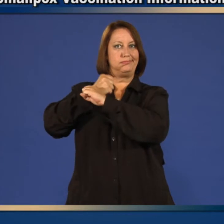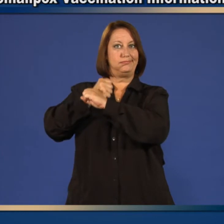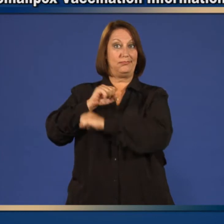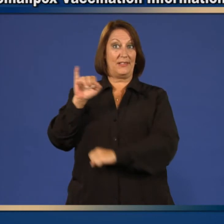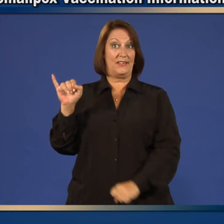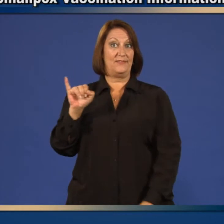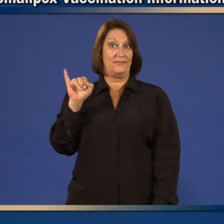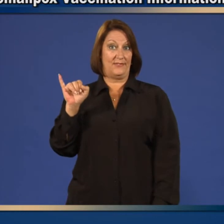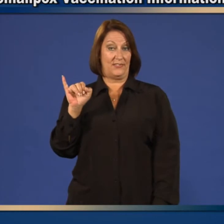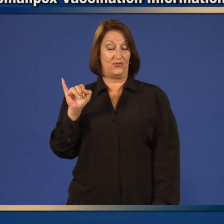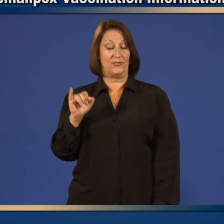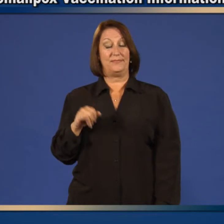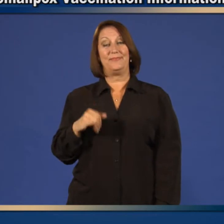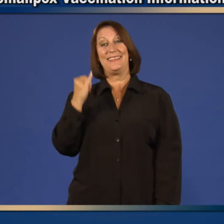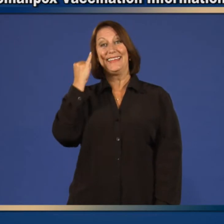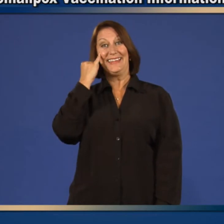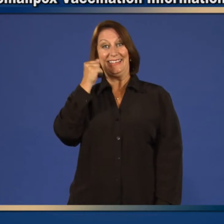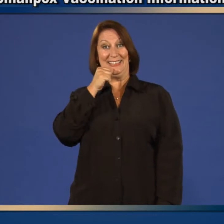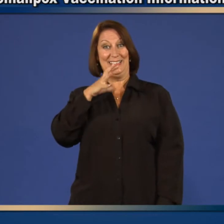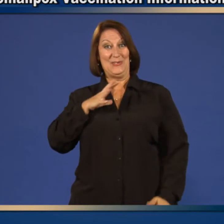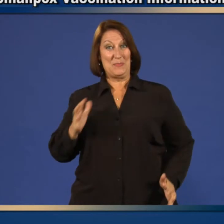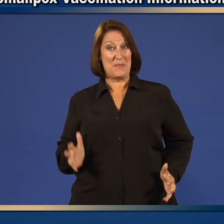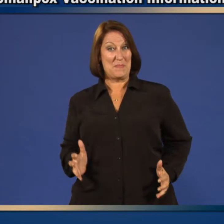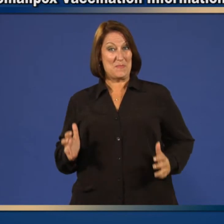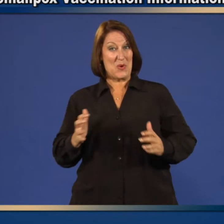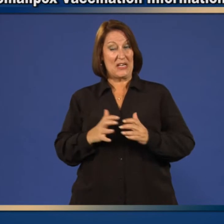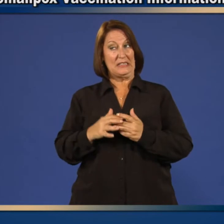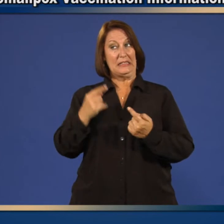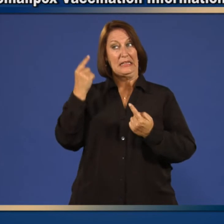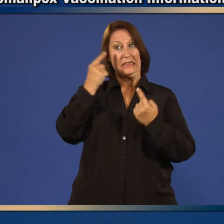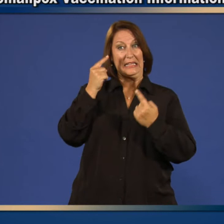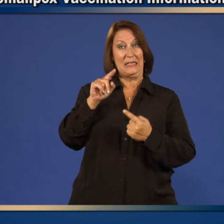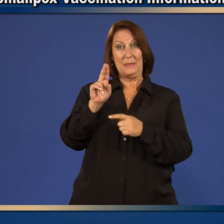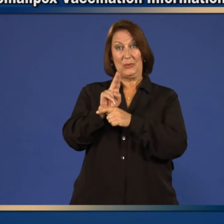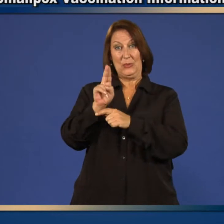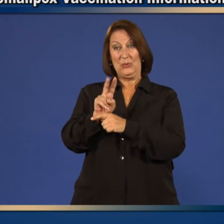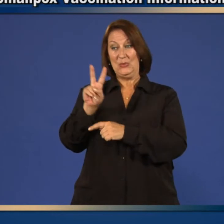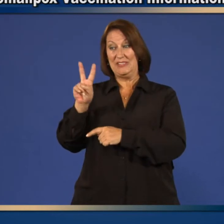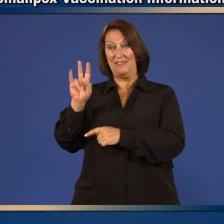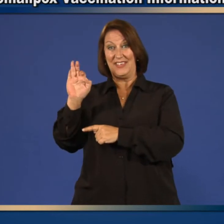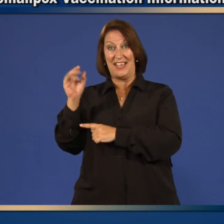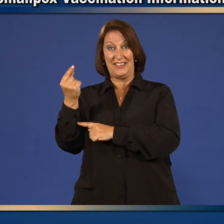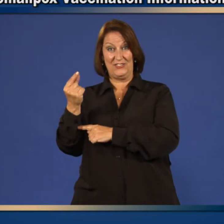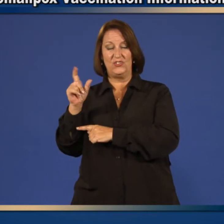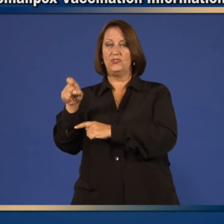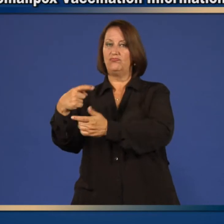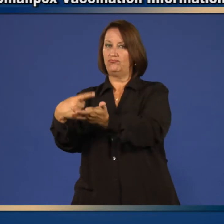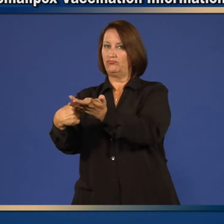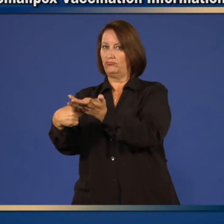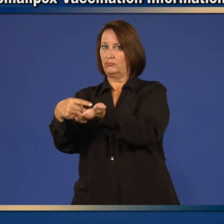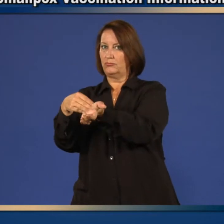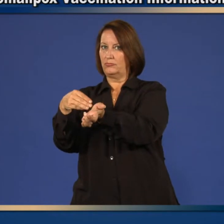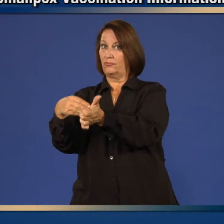Women should contact their healthcare provider regarding use of VIG.